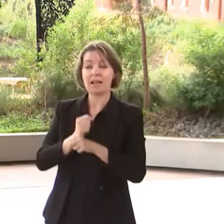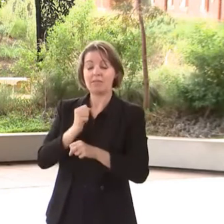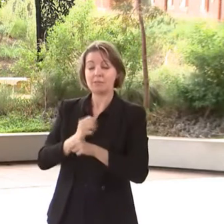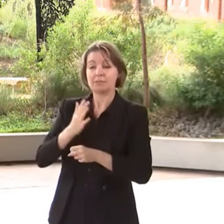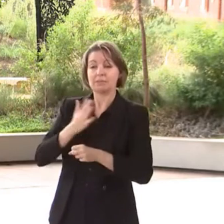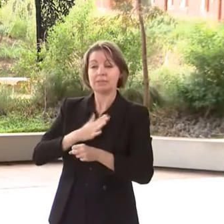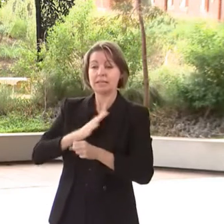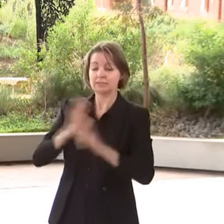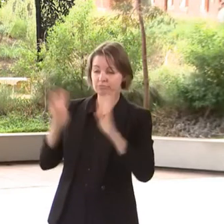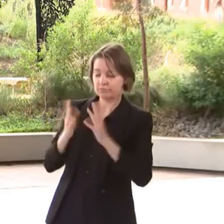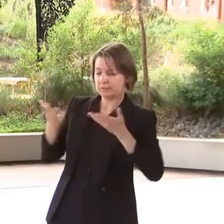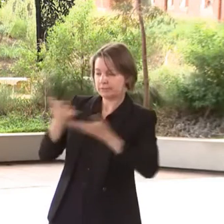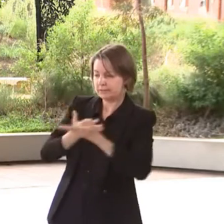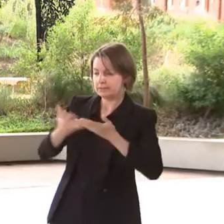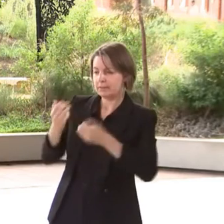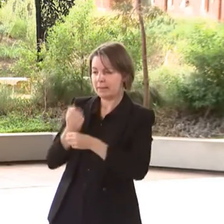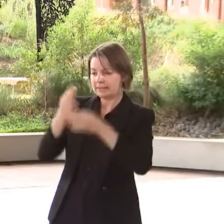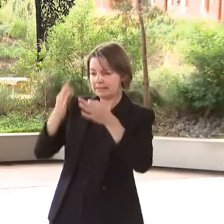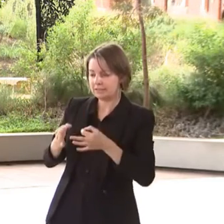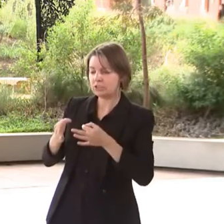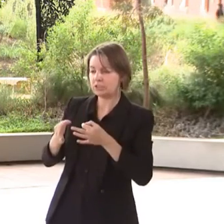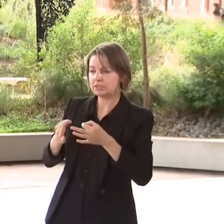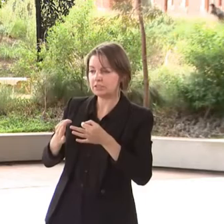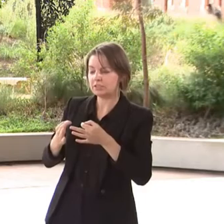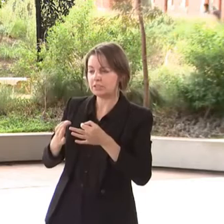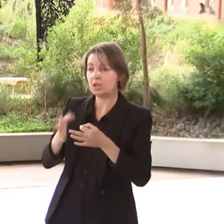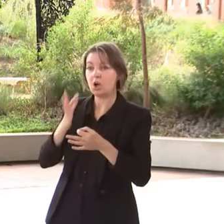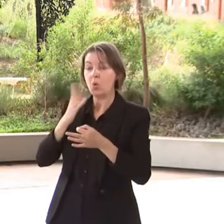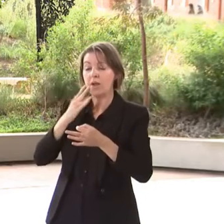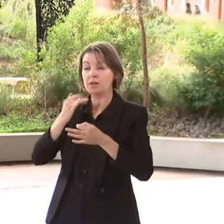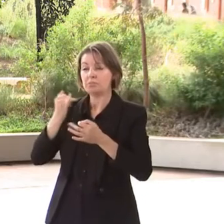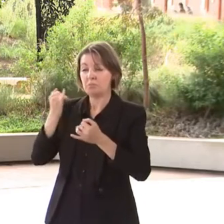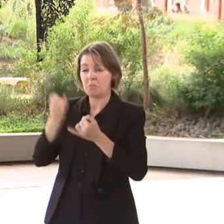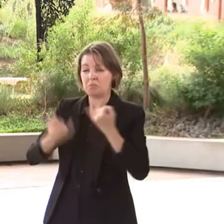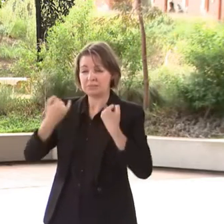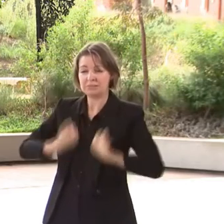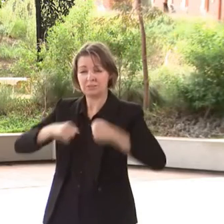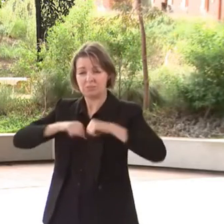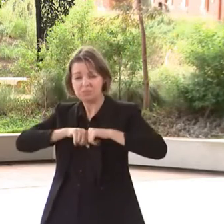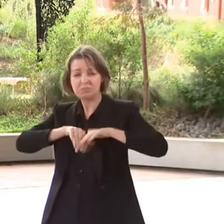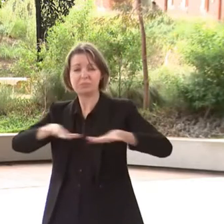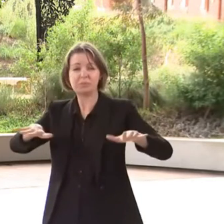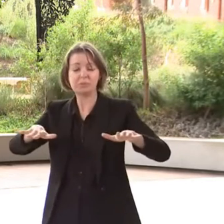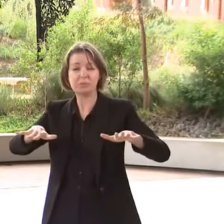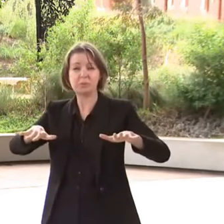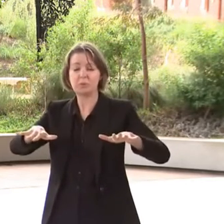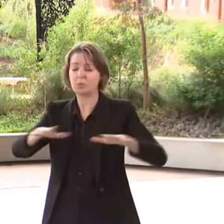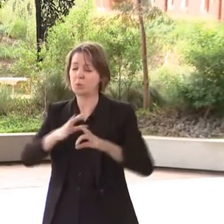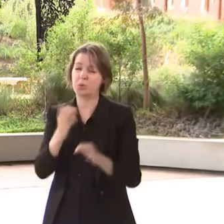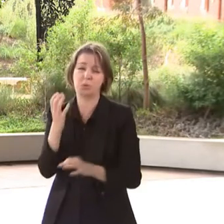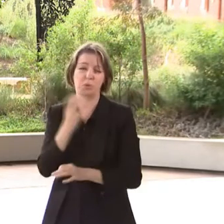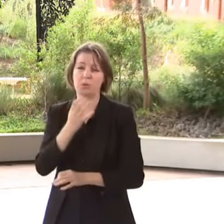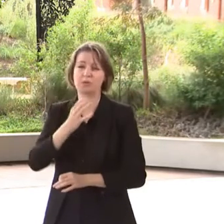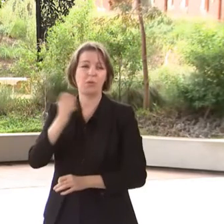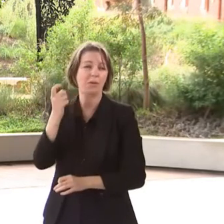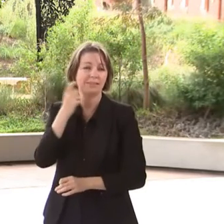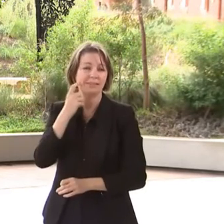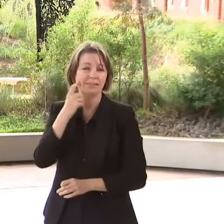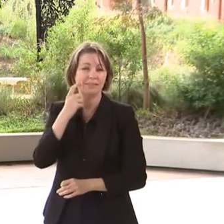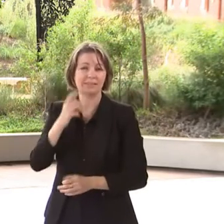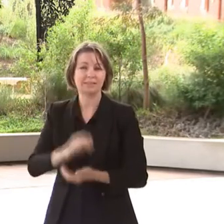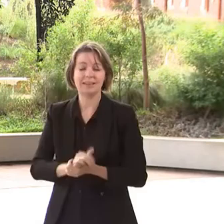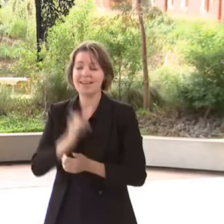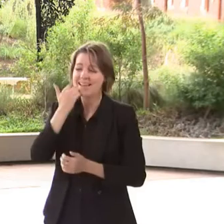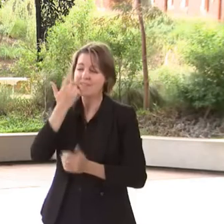here, around the world, in a pandemic, they're never easy. Every decision, whether it's as Premier or as Treasurer, that we've